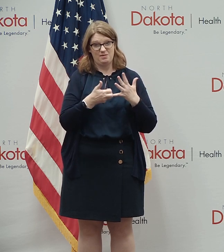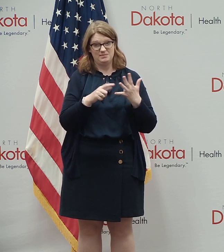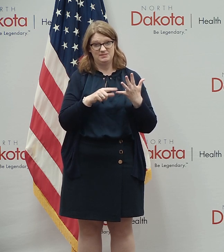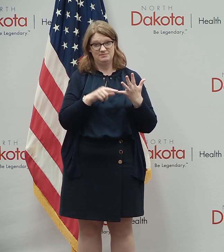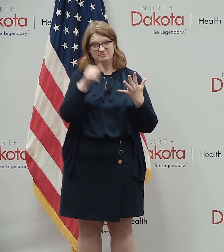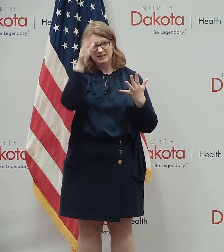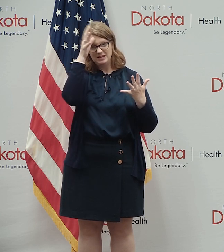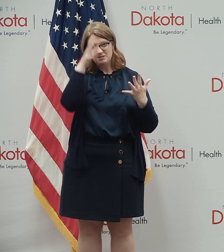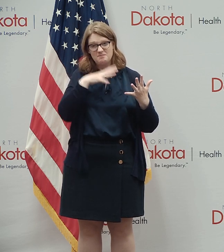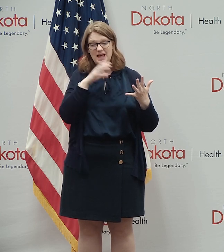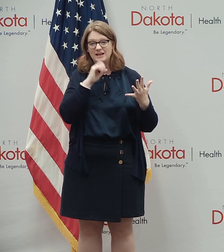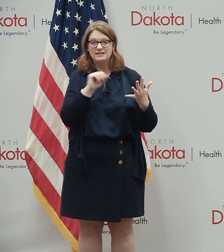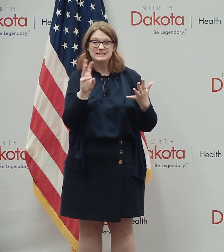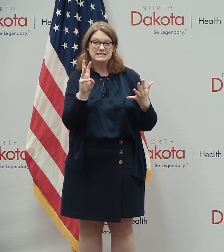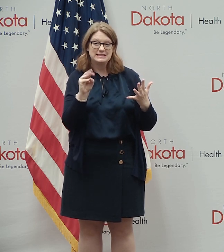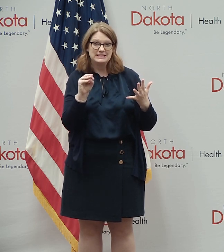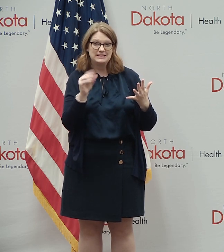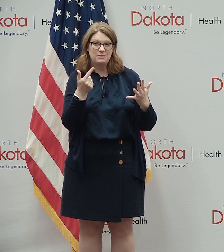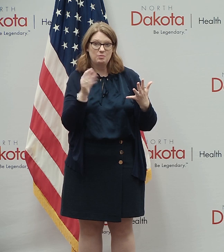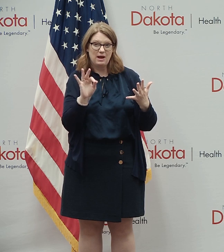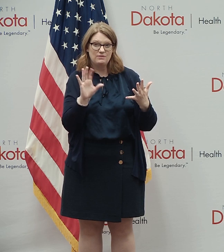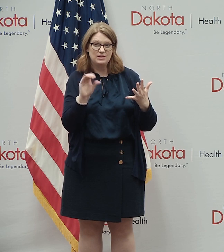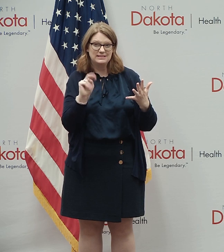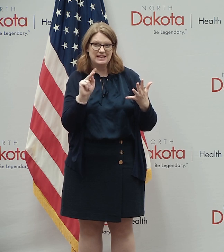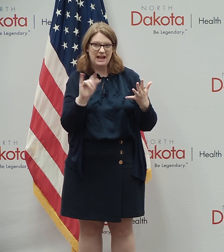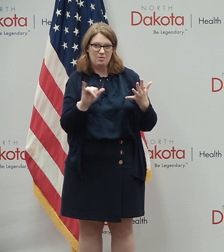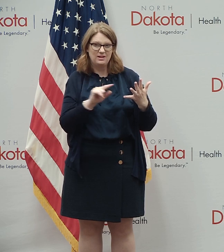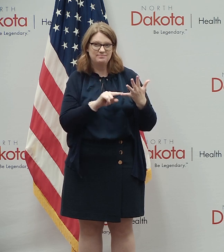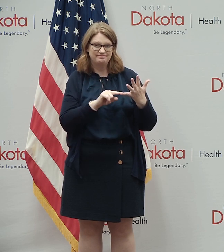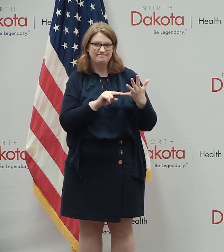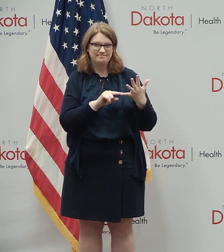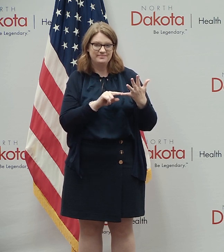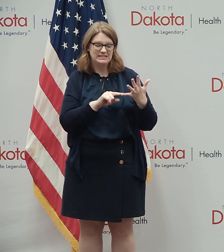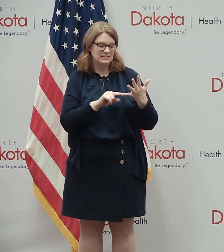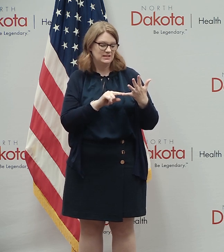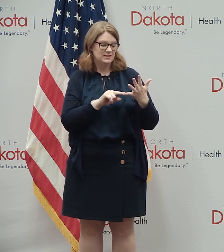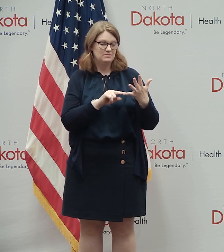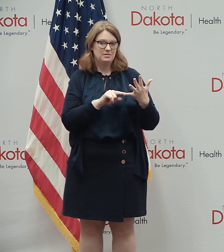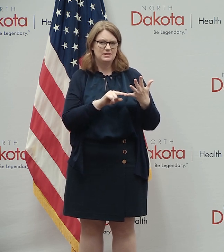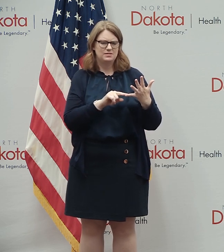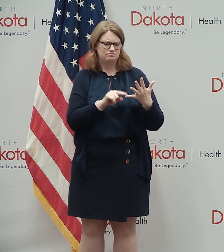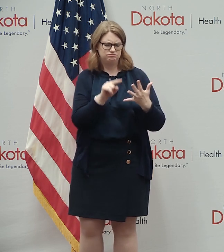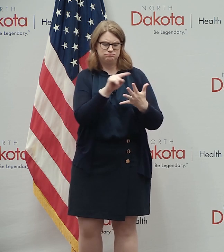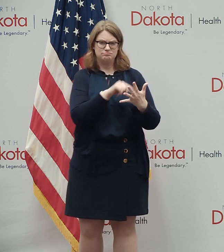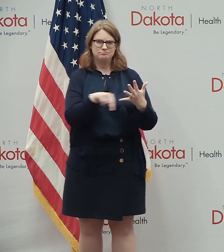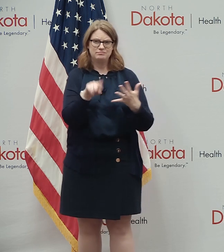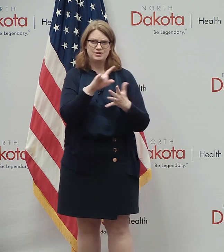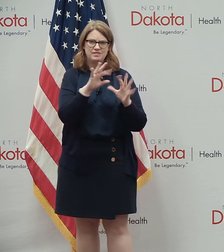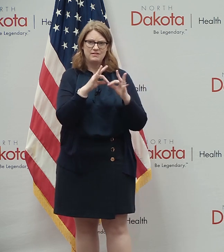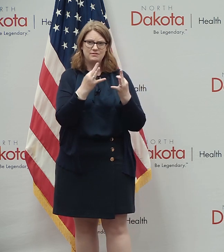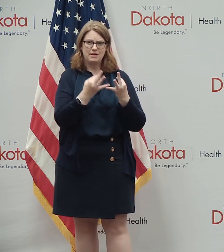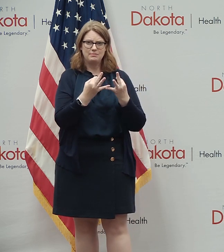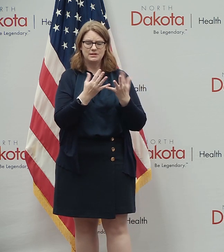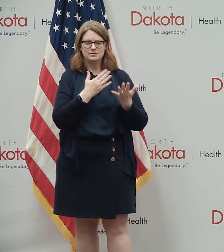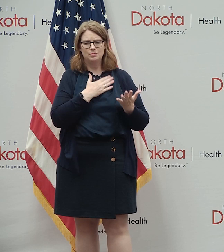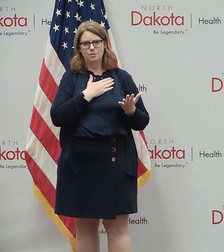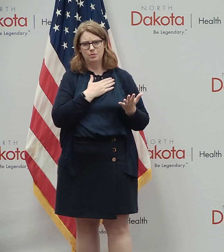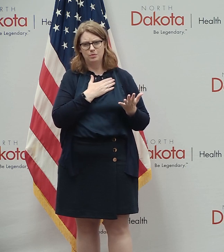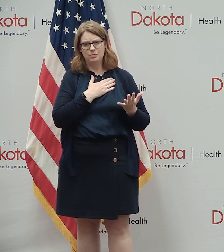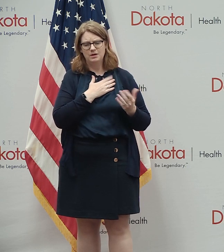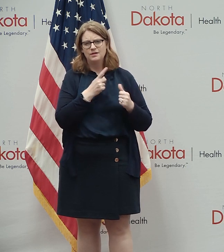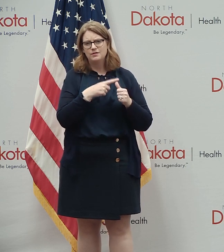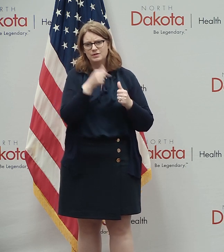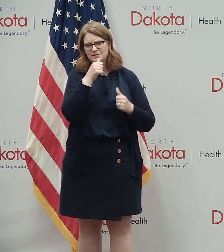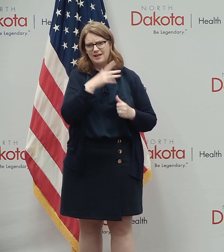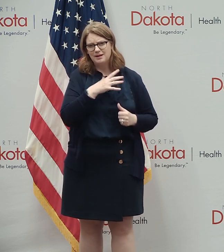man in his 60s from Grand Forks County. But for those 5 families who've lost a loved one, from the First Lady and myself, again,